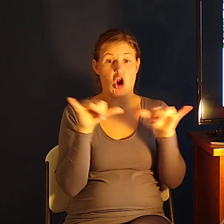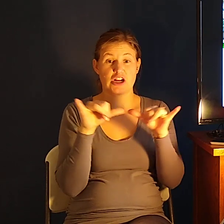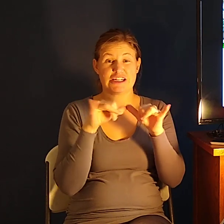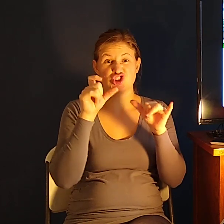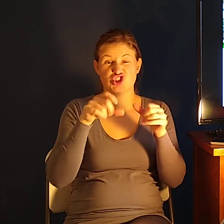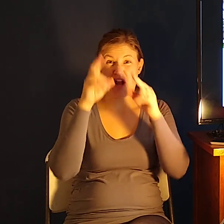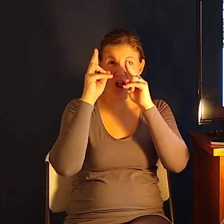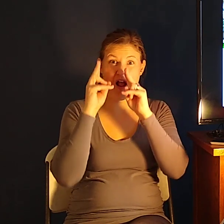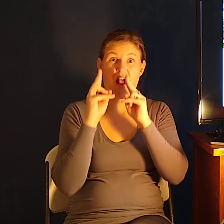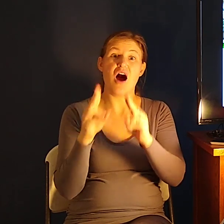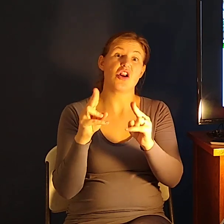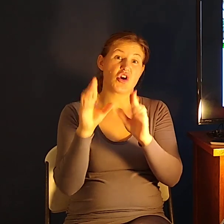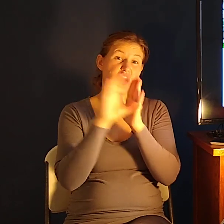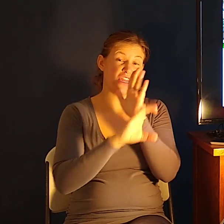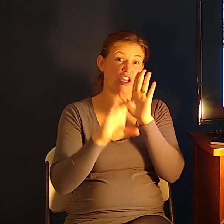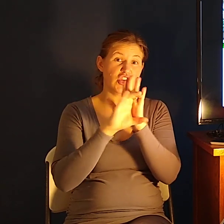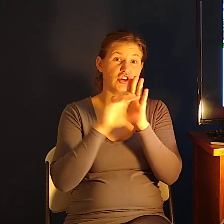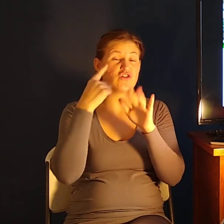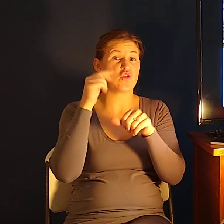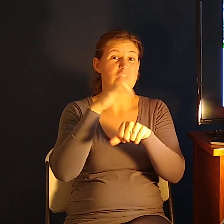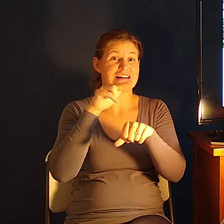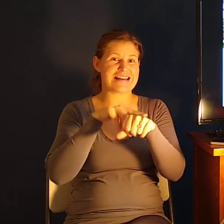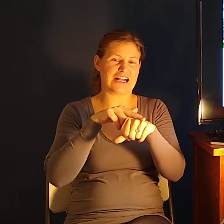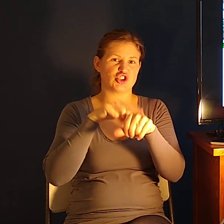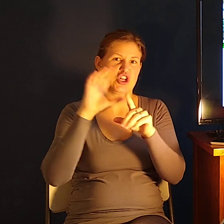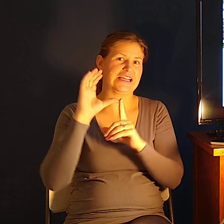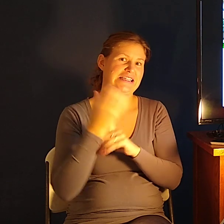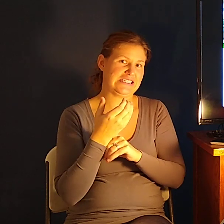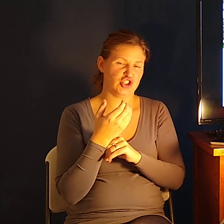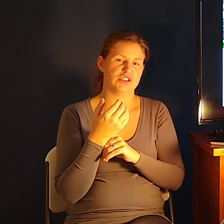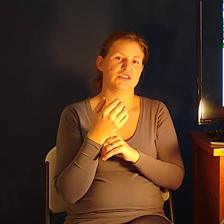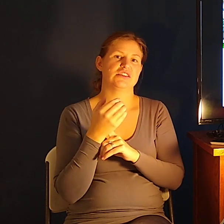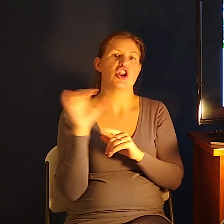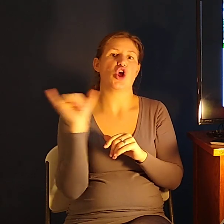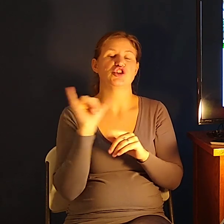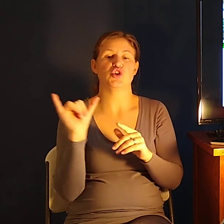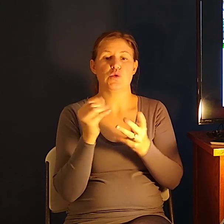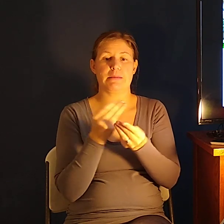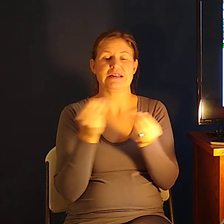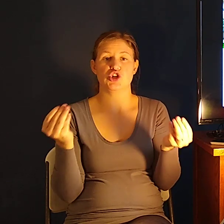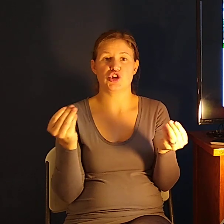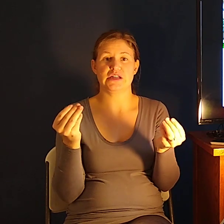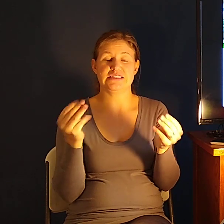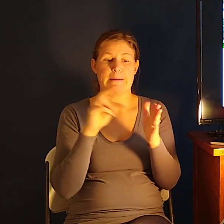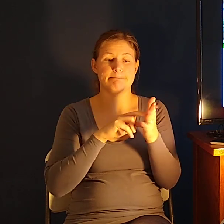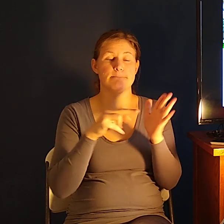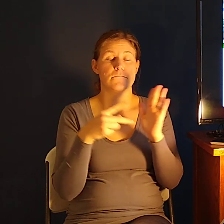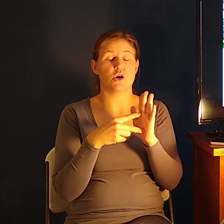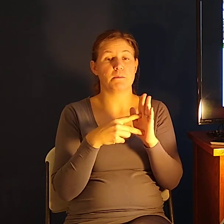the character of natural conditions as well as the materials and purpose of the